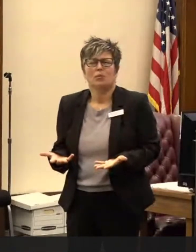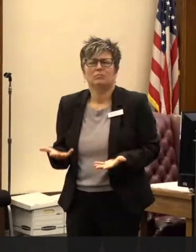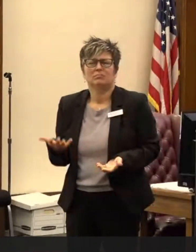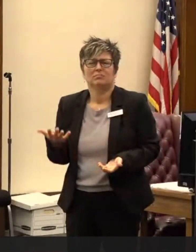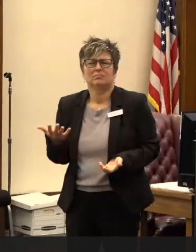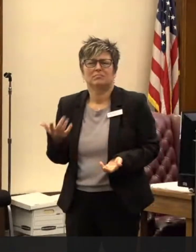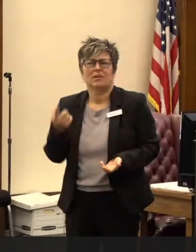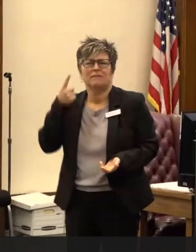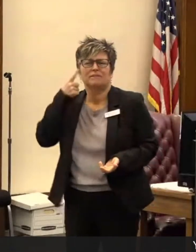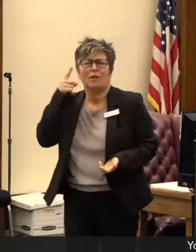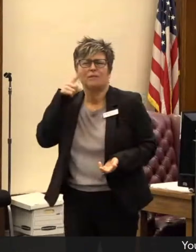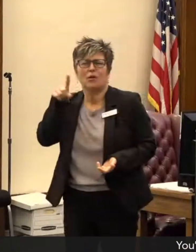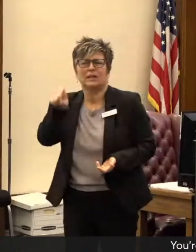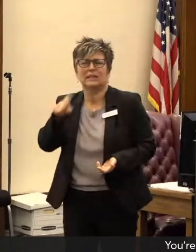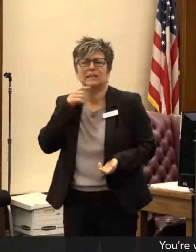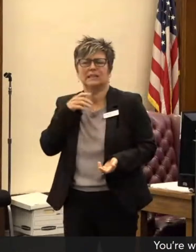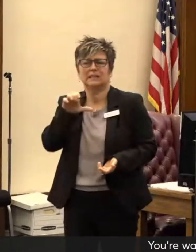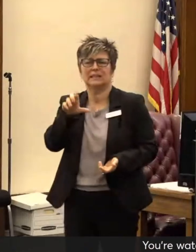certified deaf interpreter?